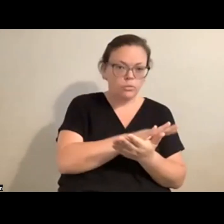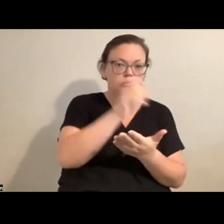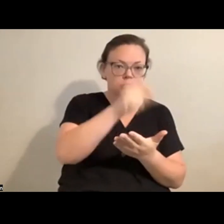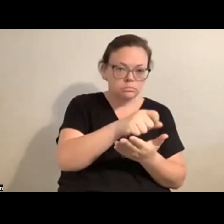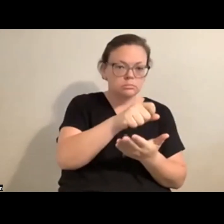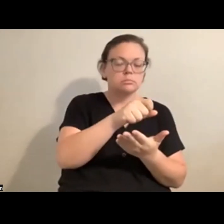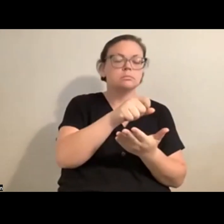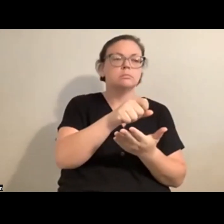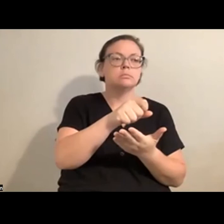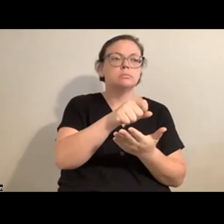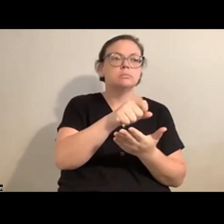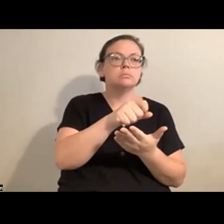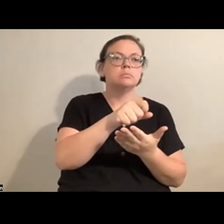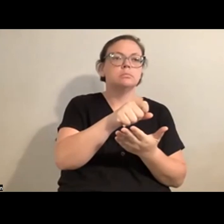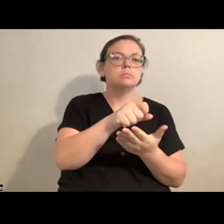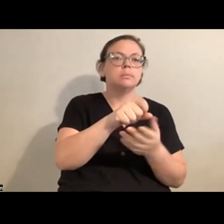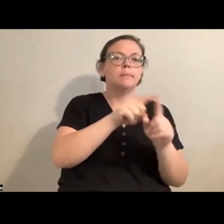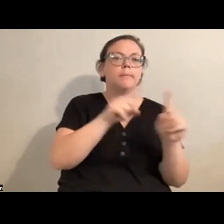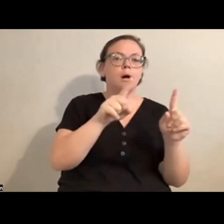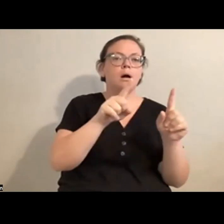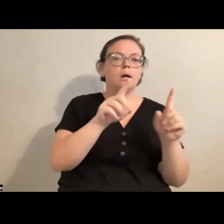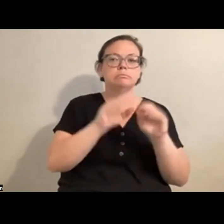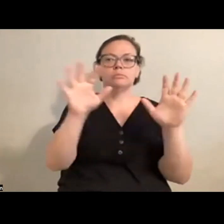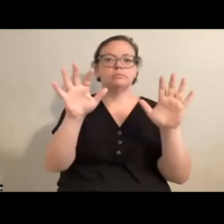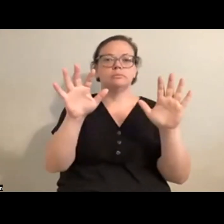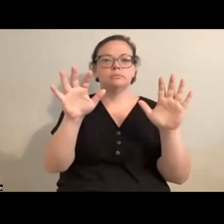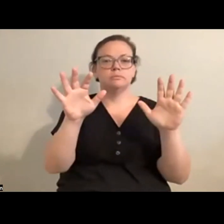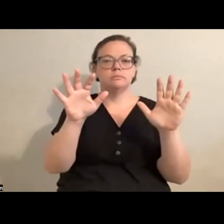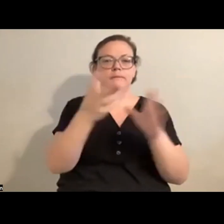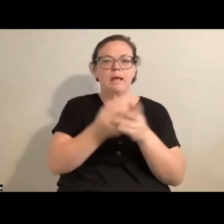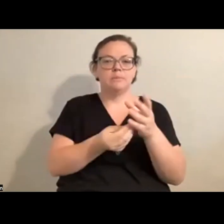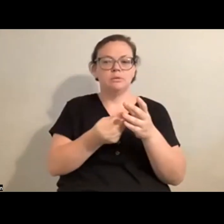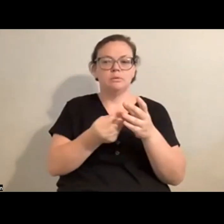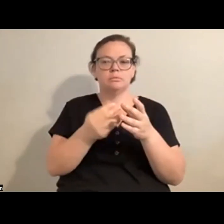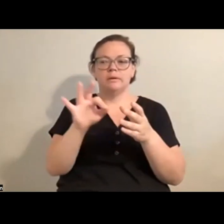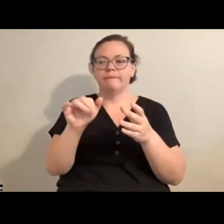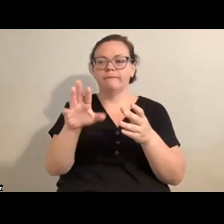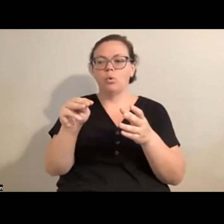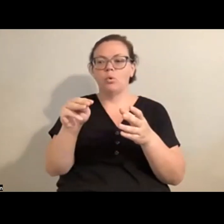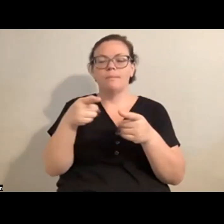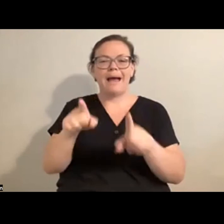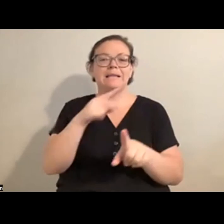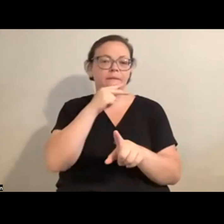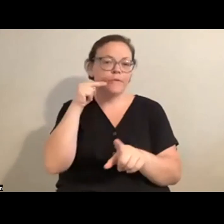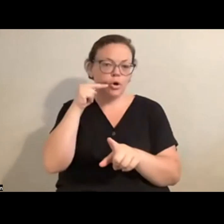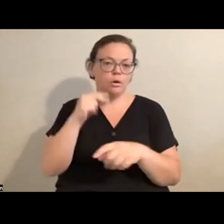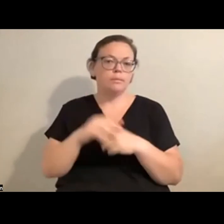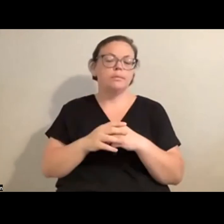a blatant absence of form as verb, right? It's like